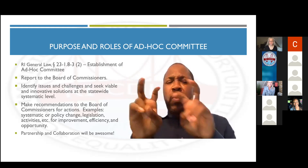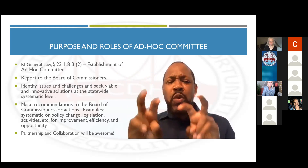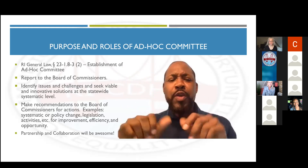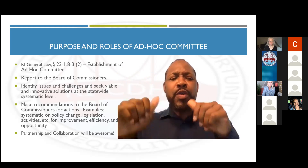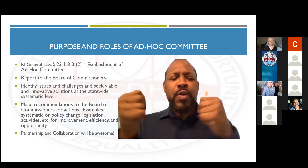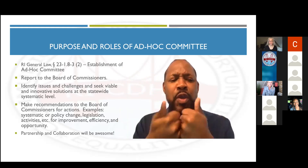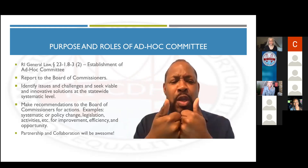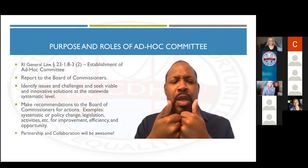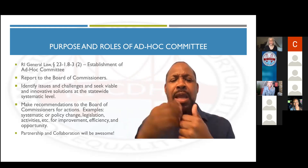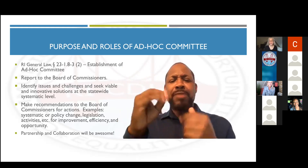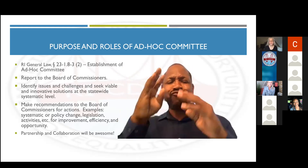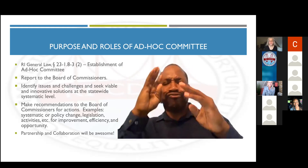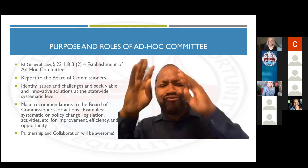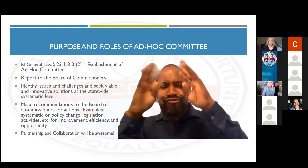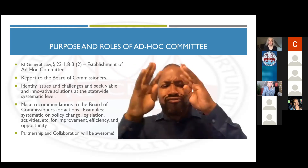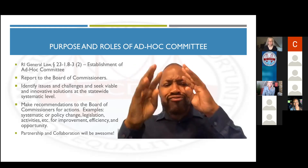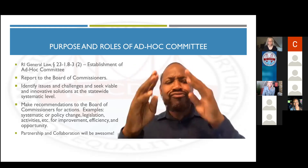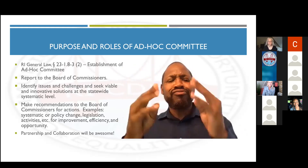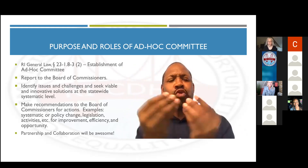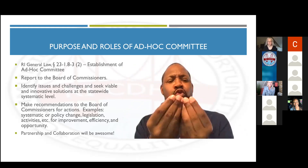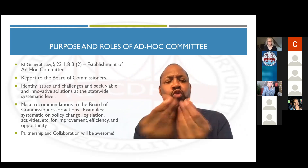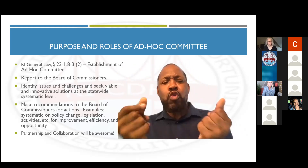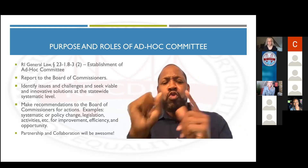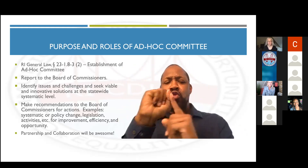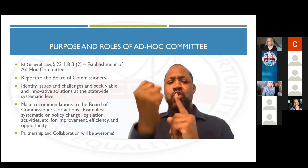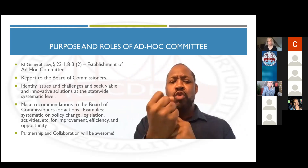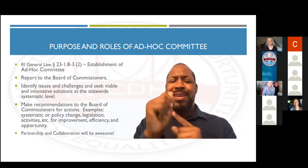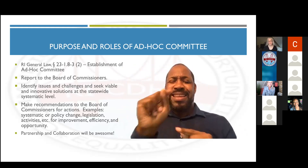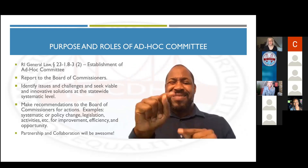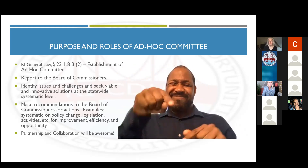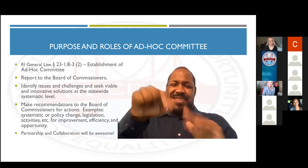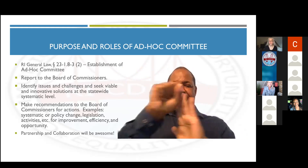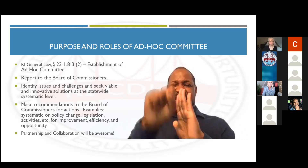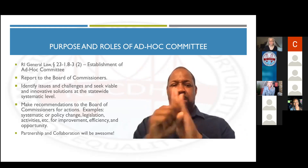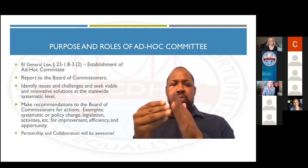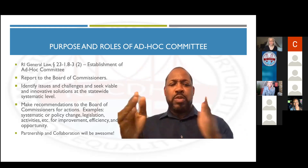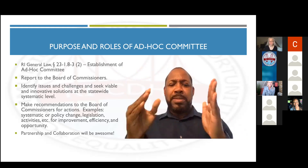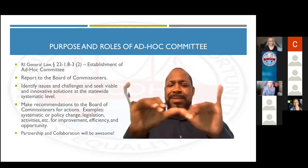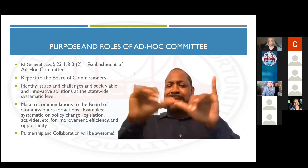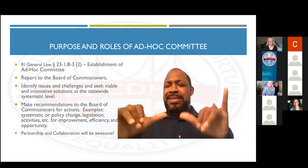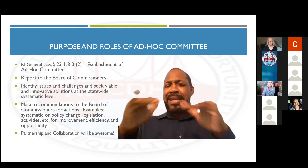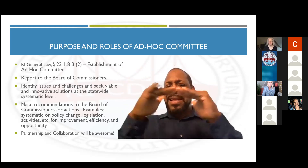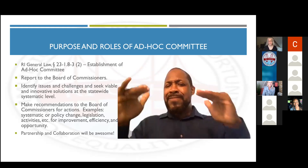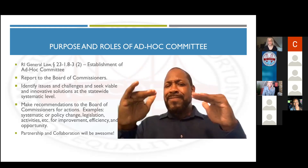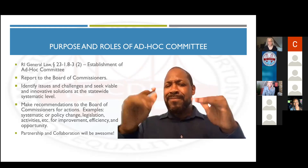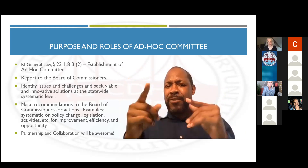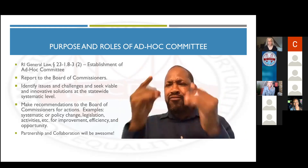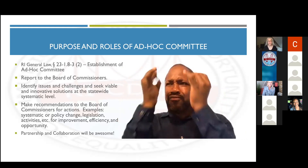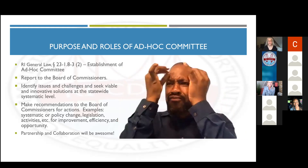state. So we're going to be identifying issues and challenges and seeking viable and innovative solutions at the statewide